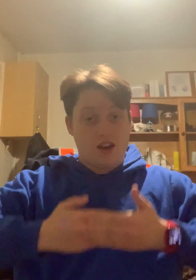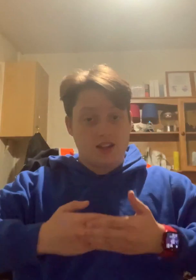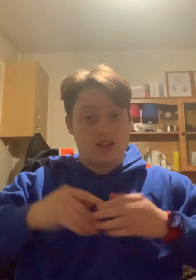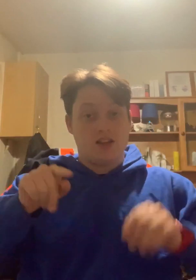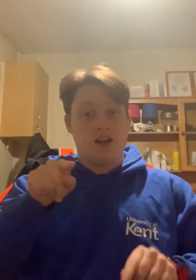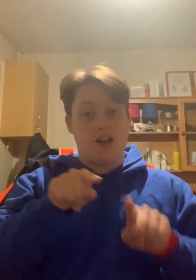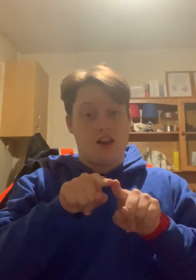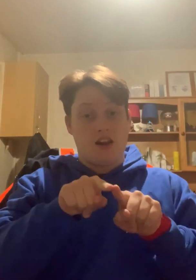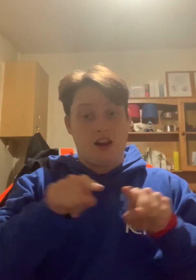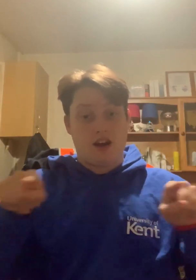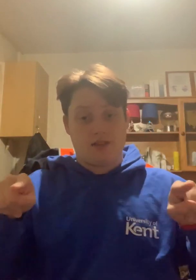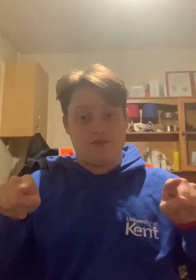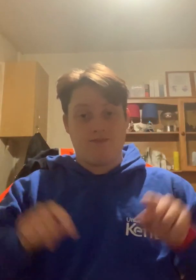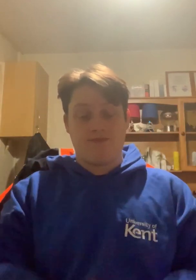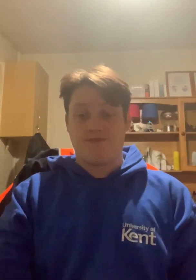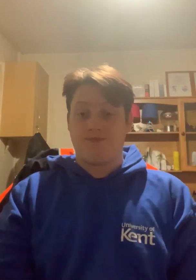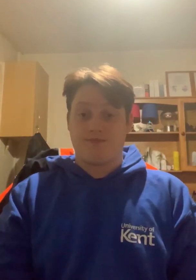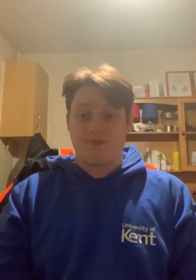Night Line.